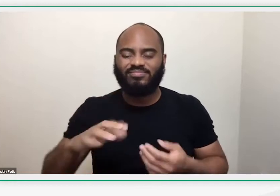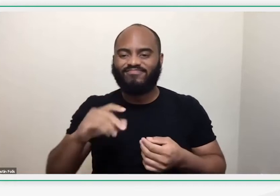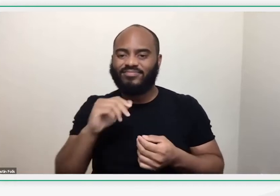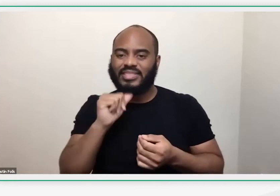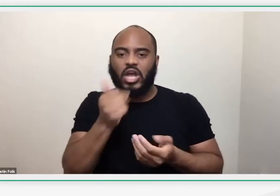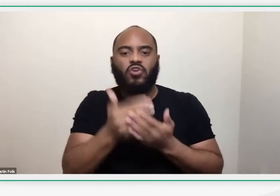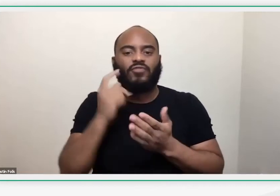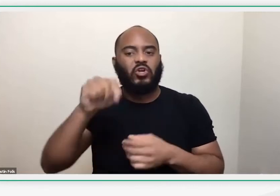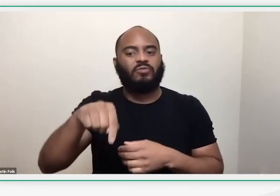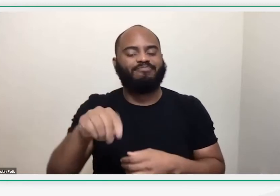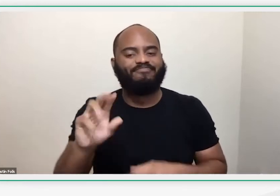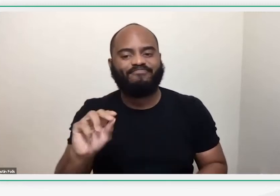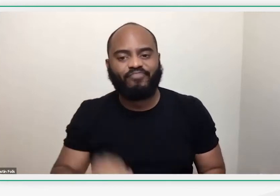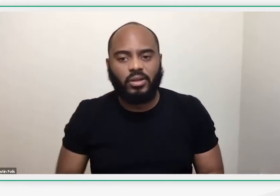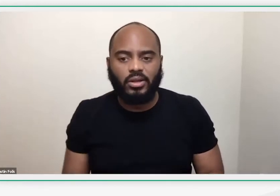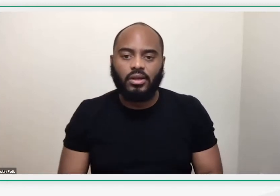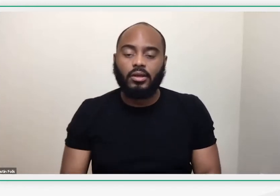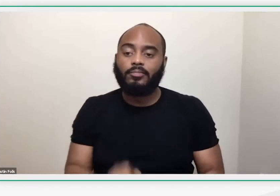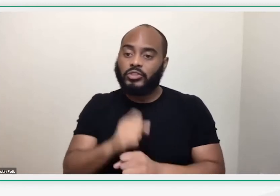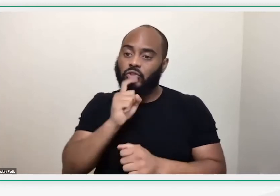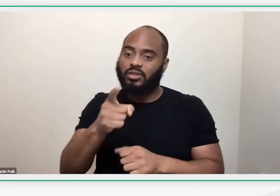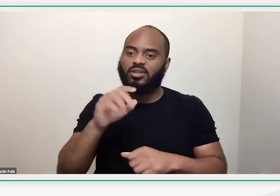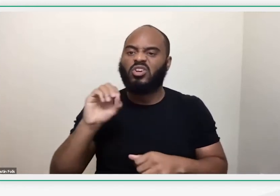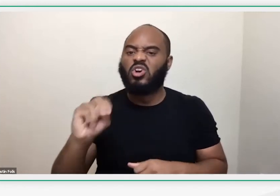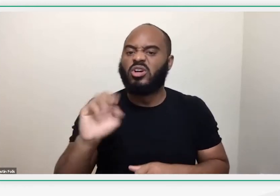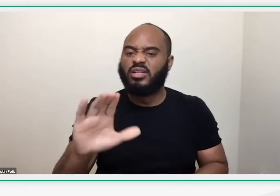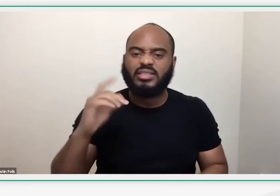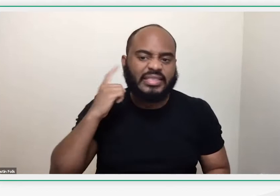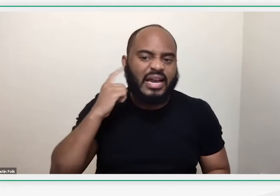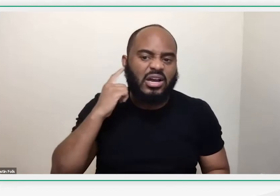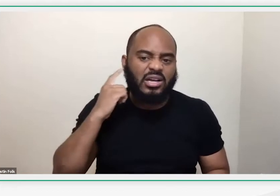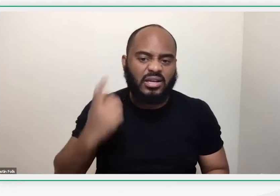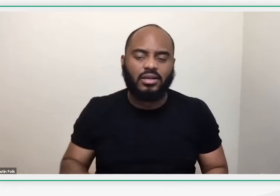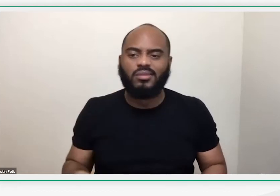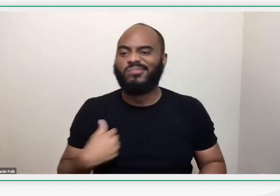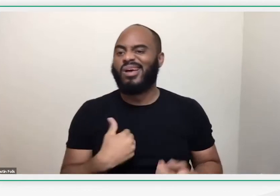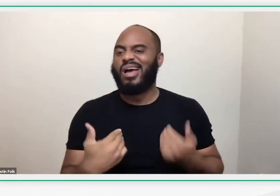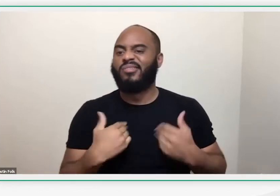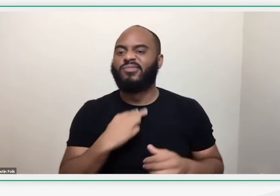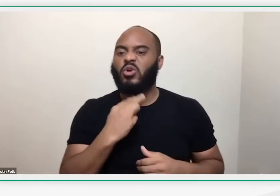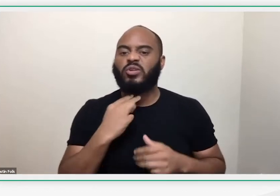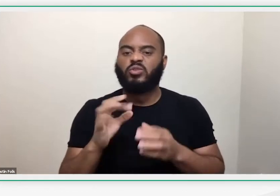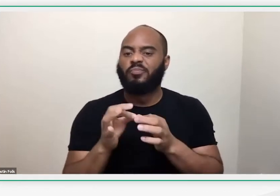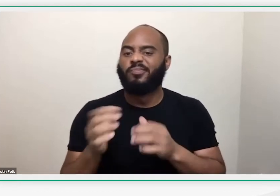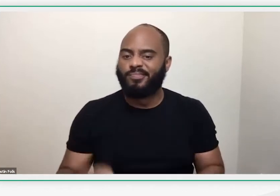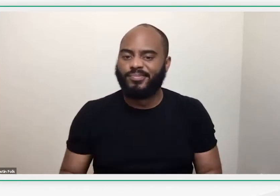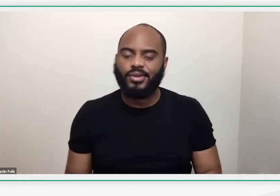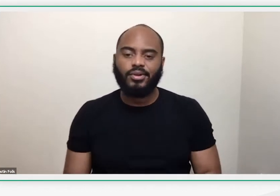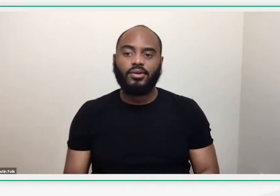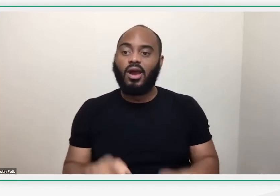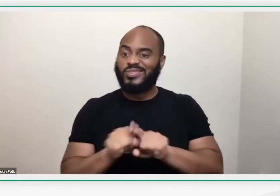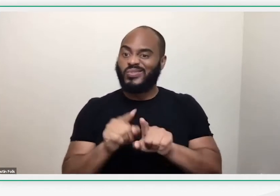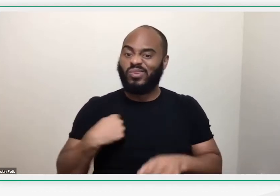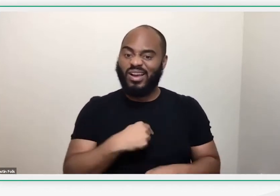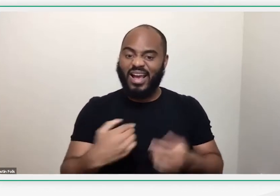a desktop, not a mobile or cell phone. Those devices don't work too best for this webinar experience. If you would